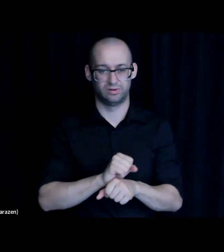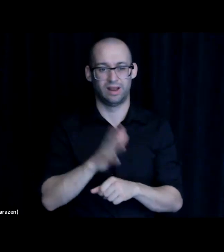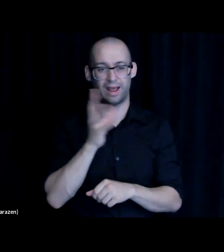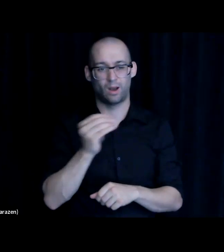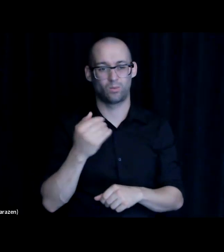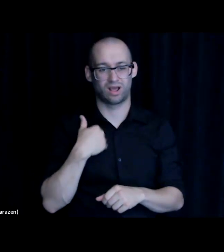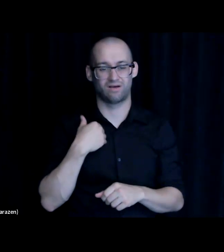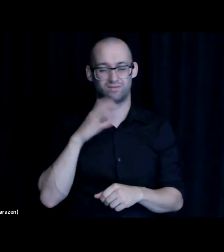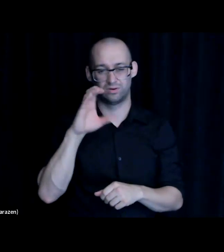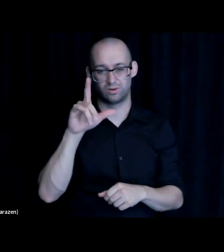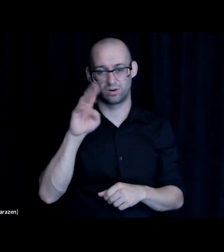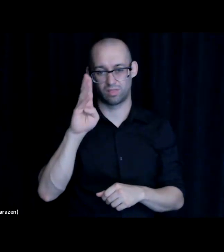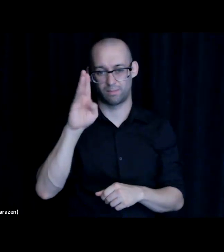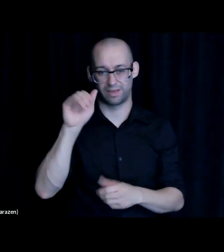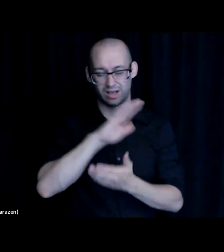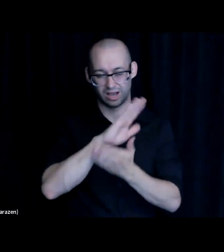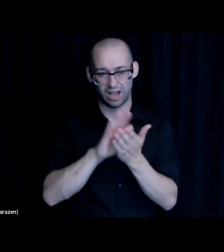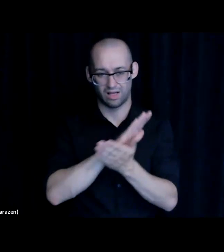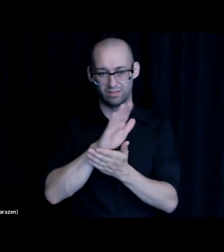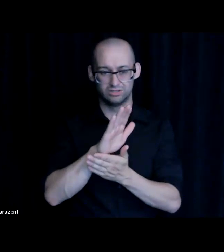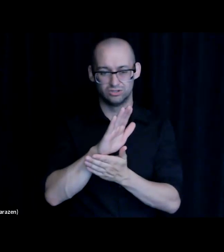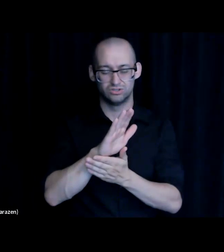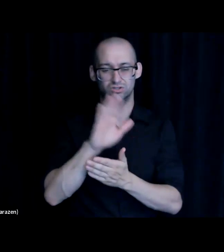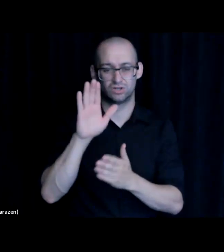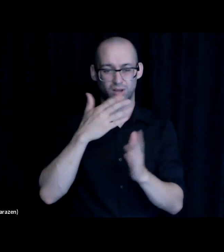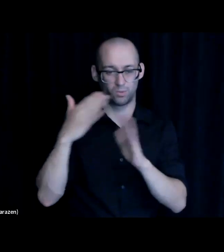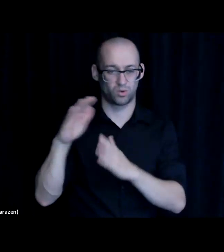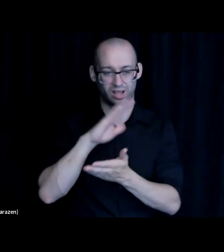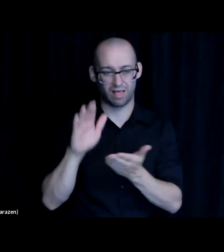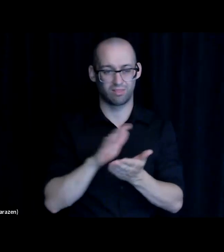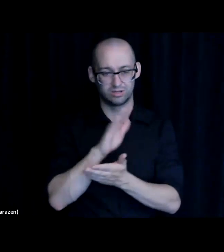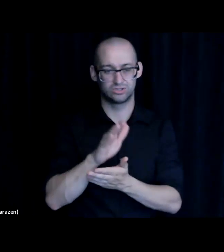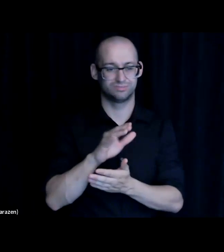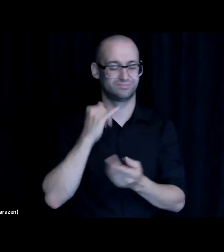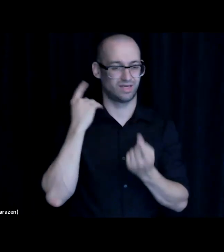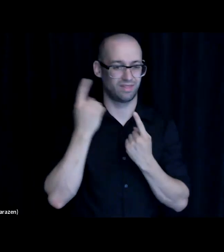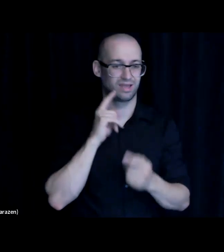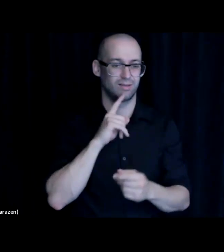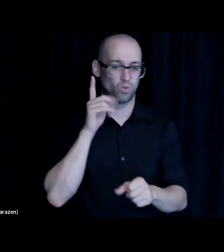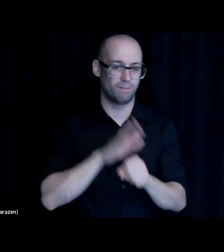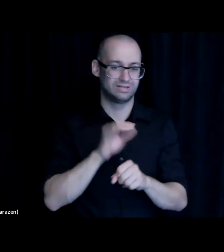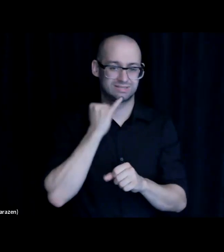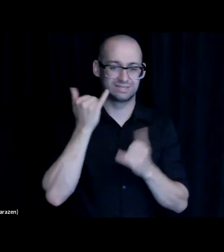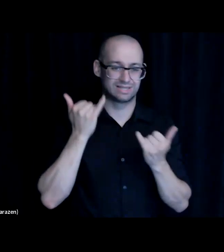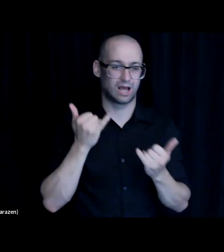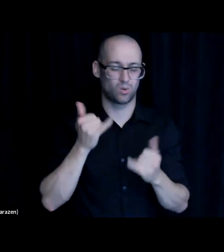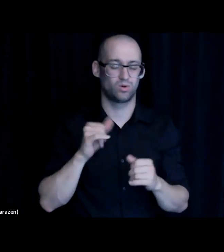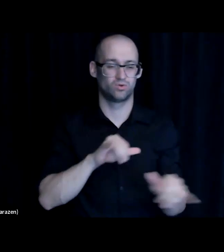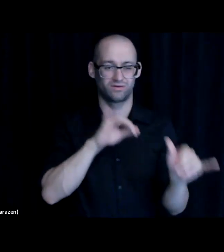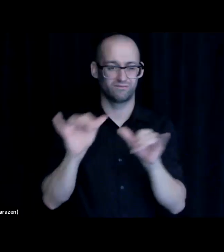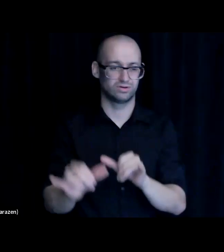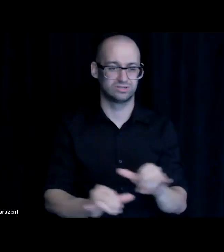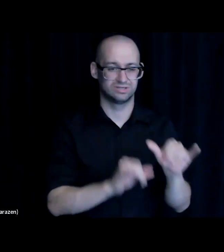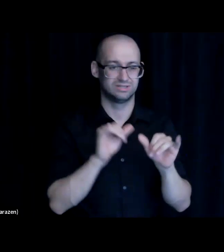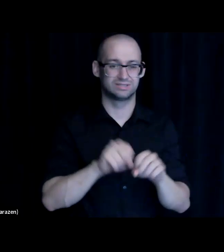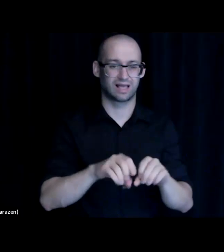community college that's here through, I think Promise is now a universal scholarship program, but we